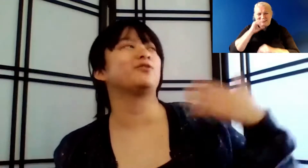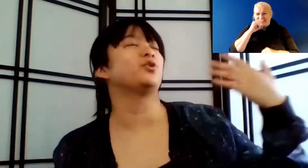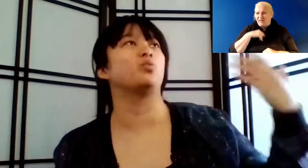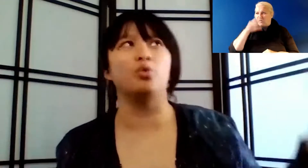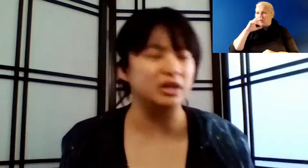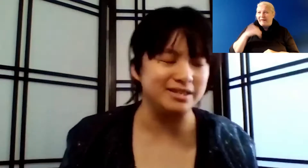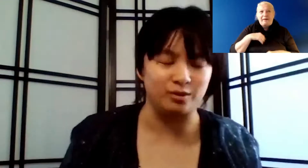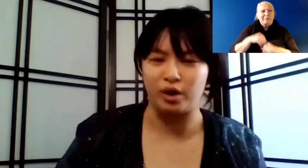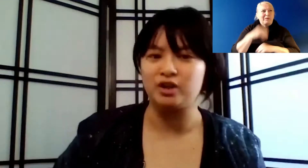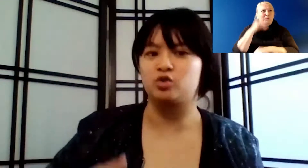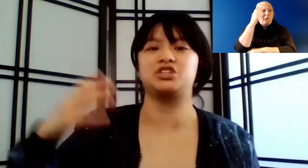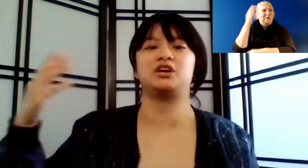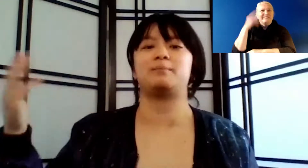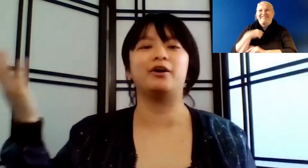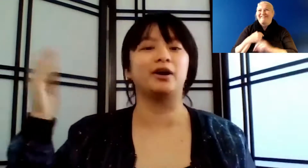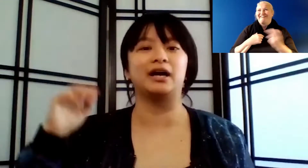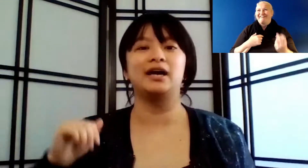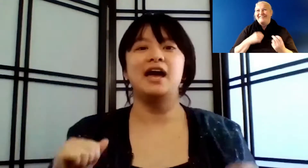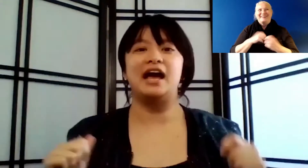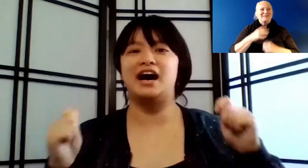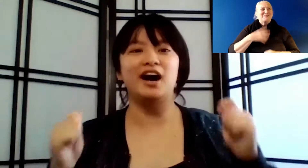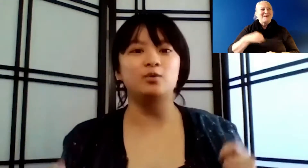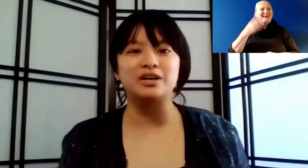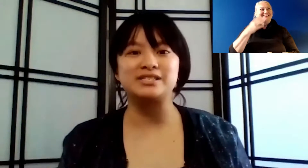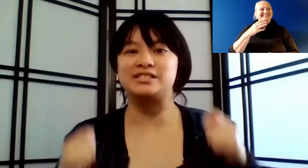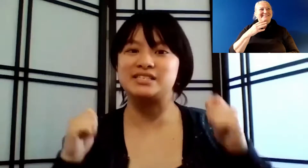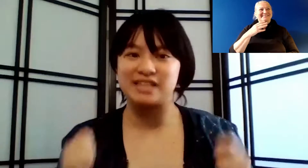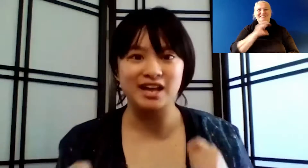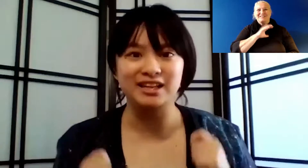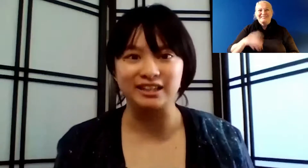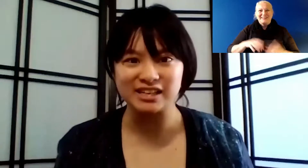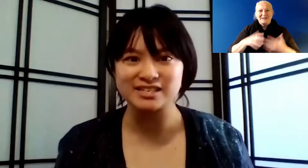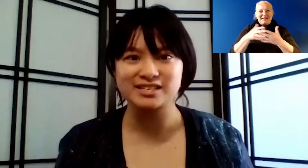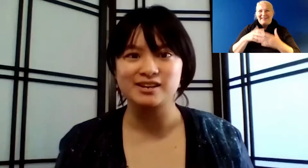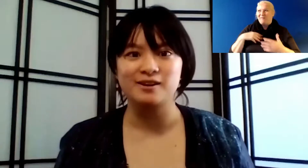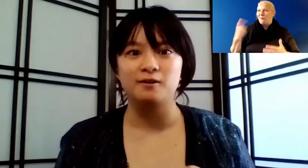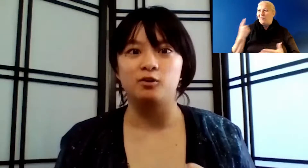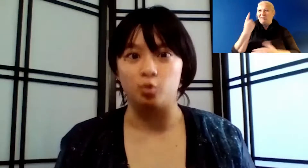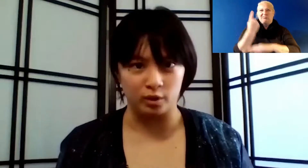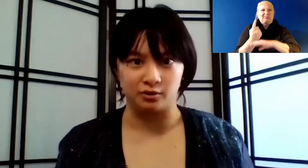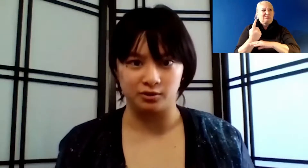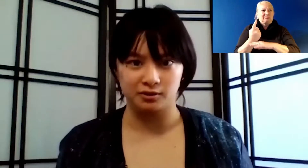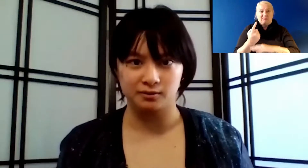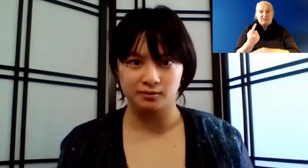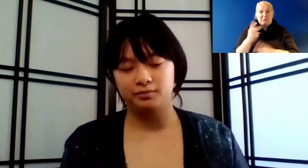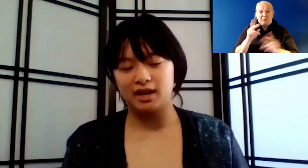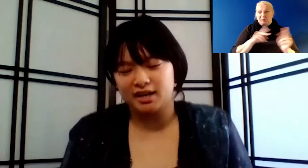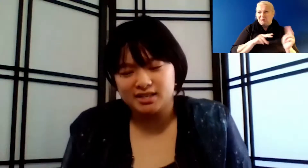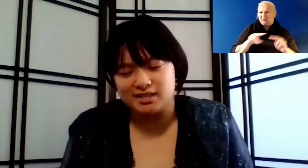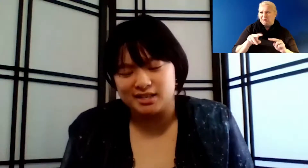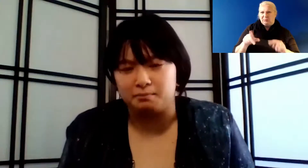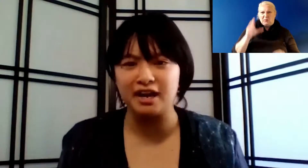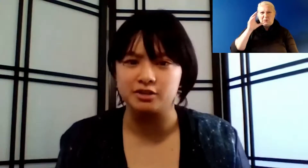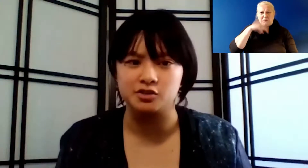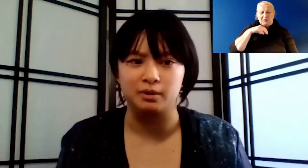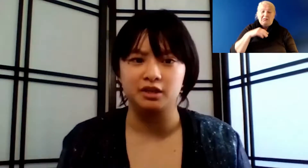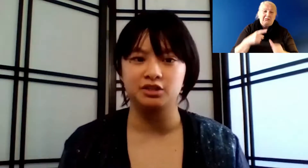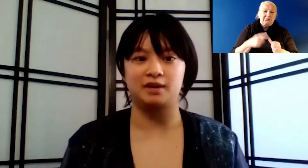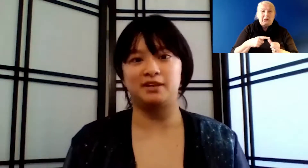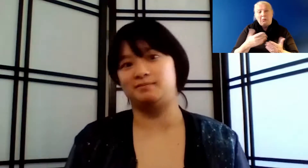the woods in white Christian America, and I was, to say the least, weird. I guess I didn't mind it so much. I mean,